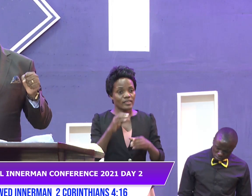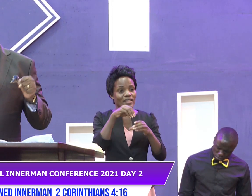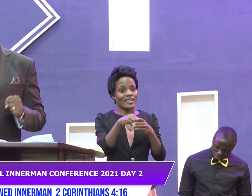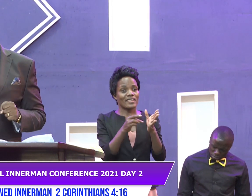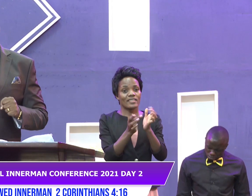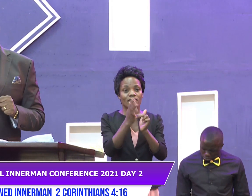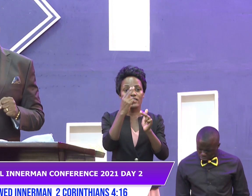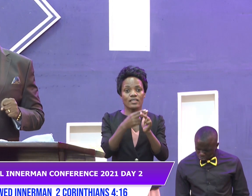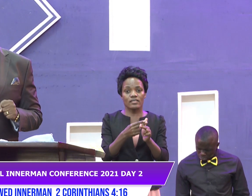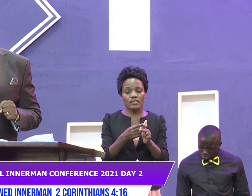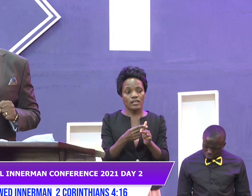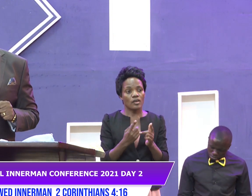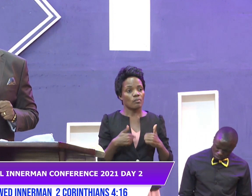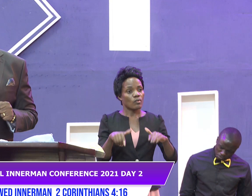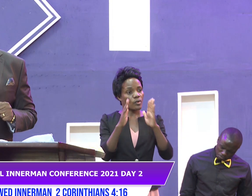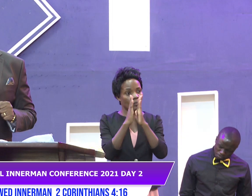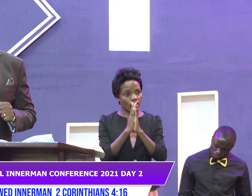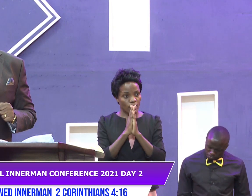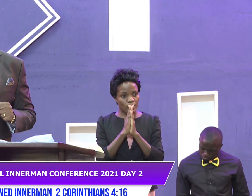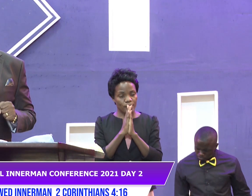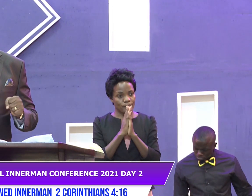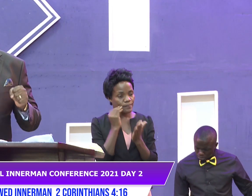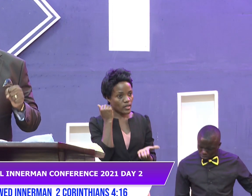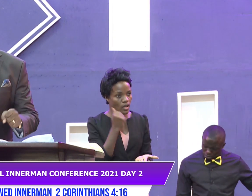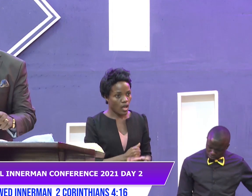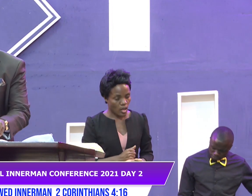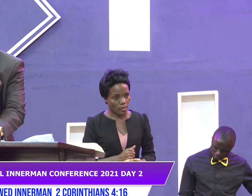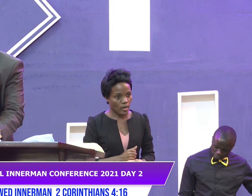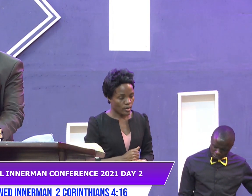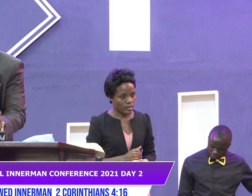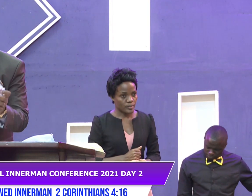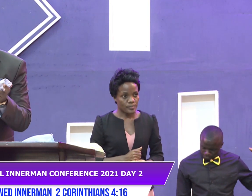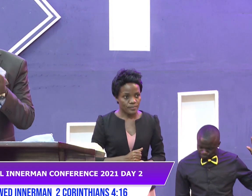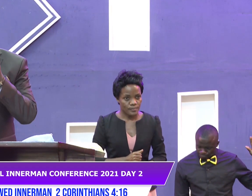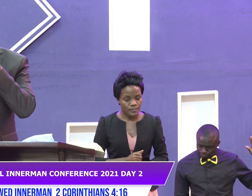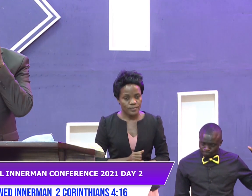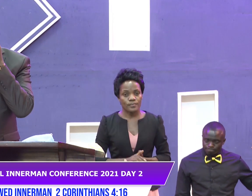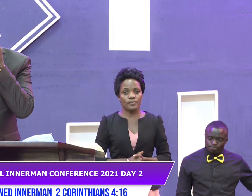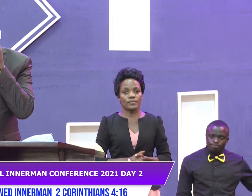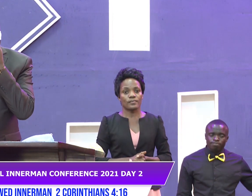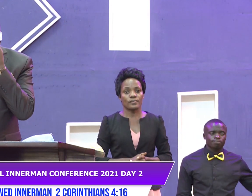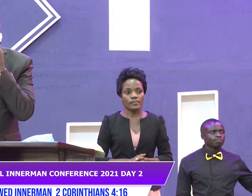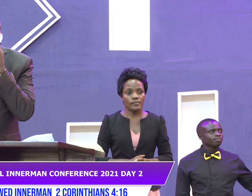lya Yesu Kristo. In Jesus' name. Amen. Amen.